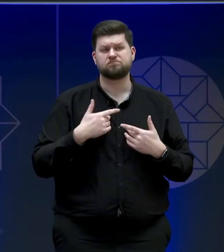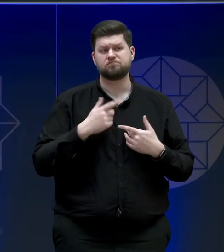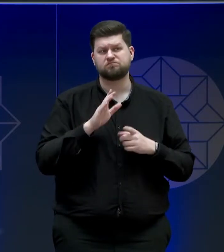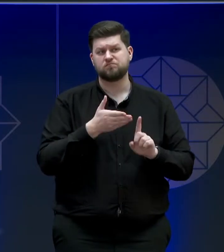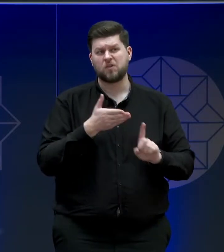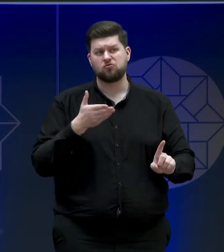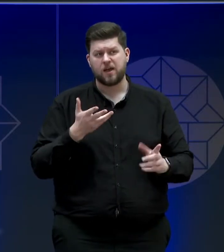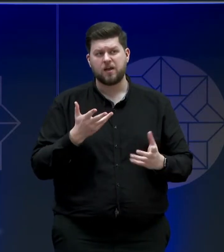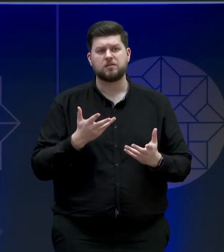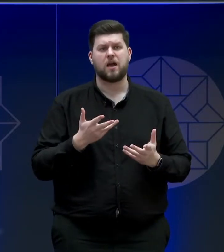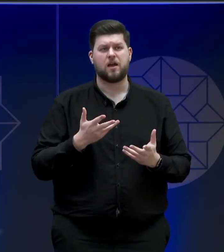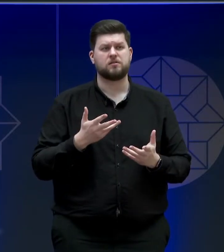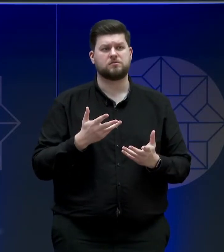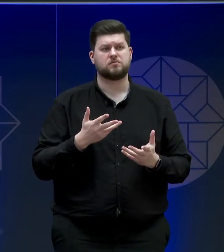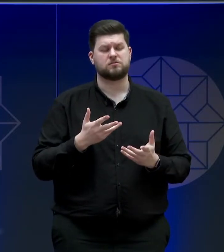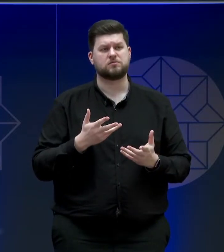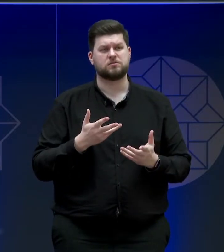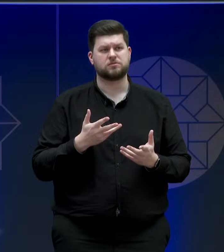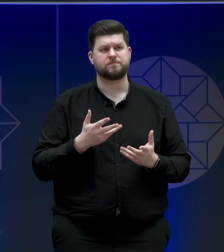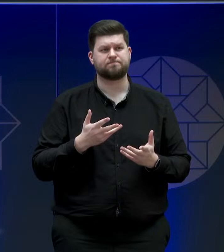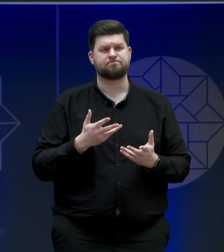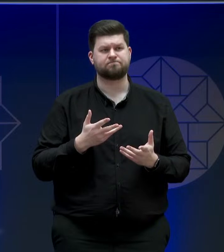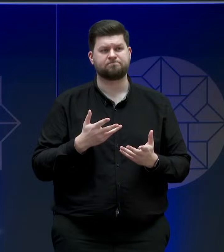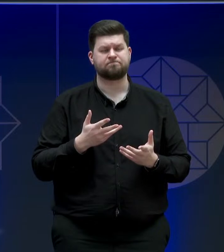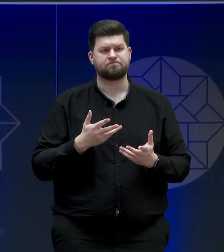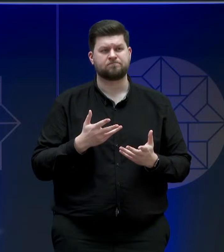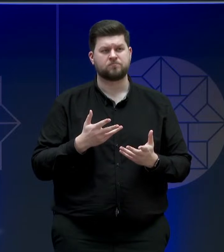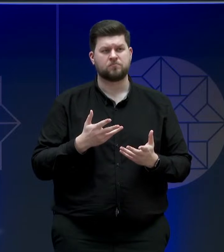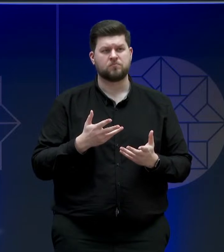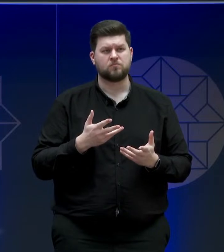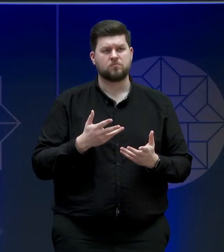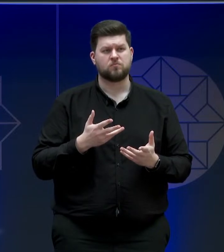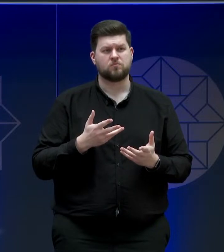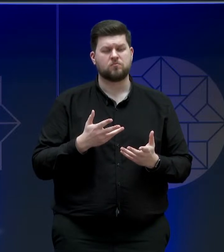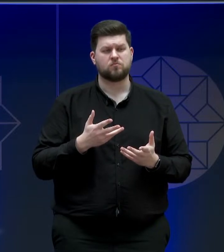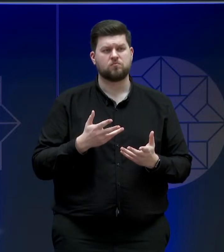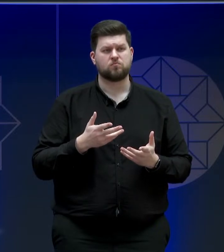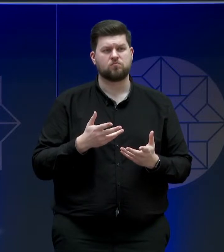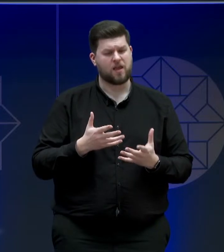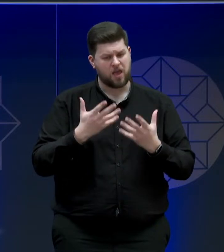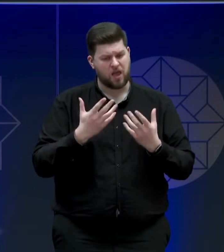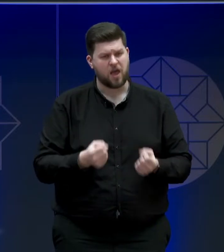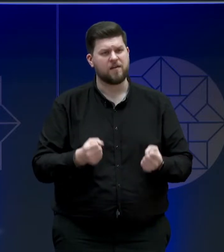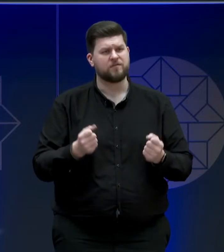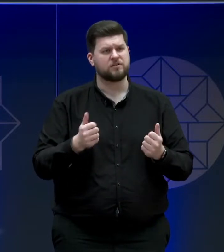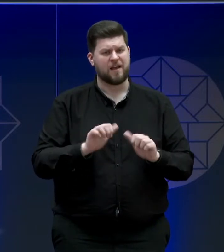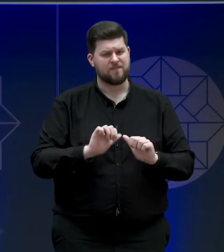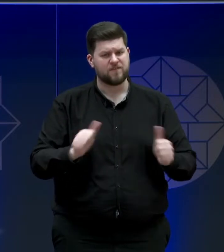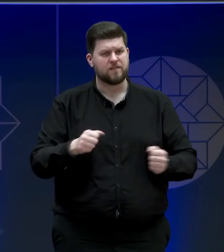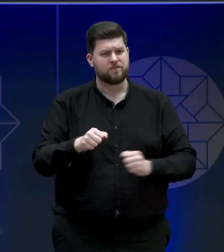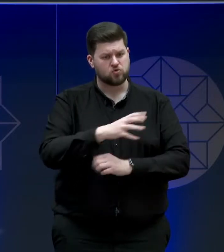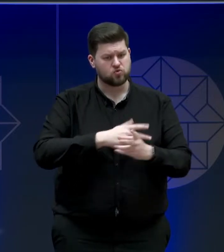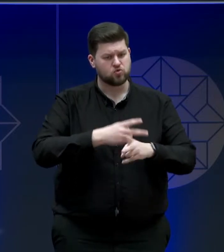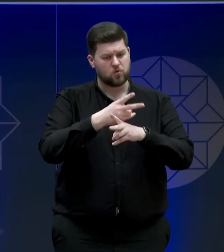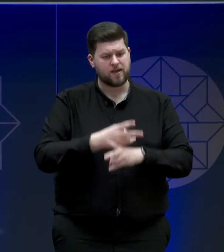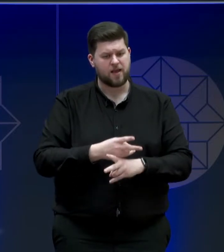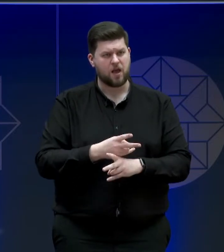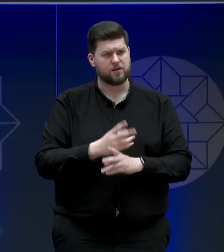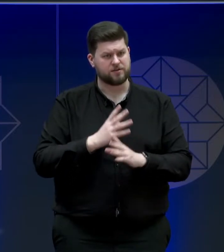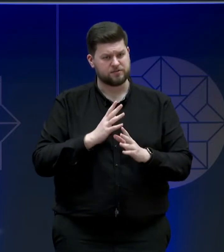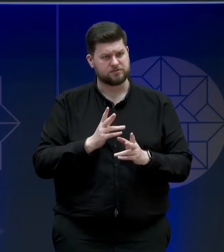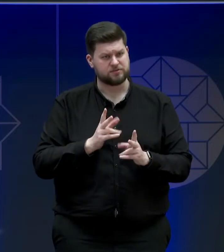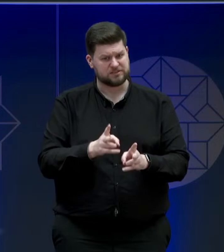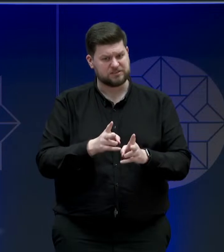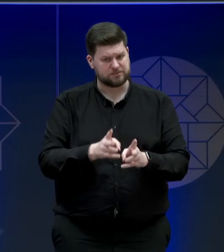recognise the centrality of having an effective social care system in meeting the needs of the